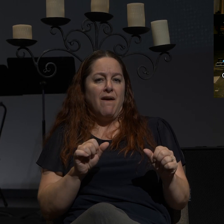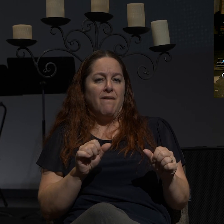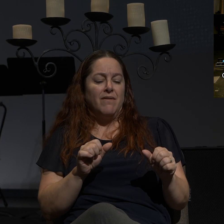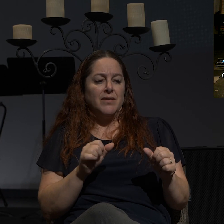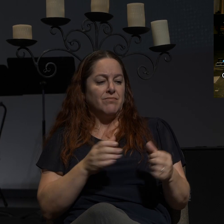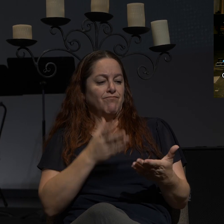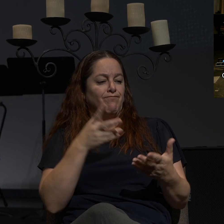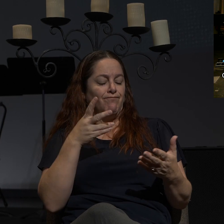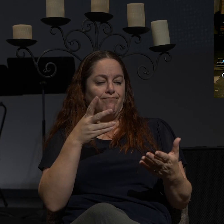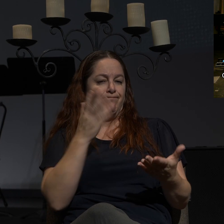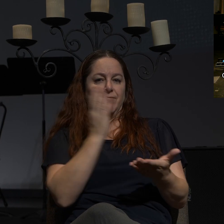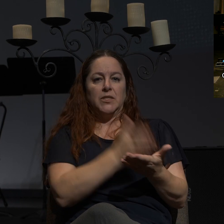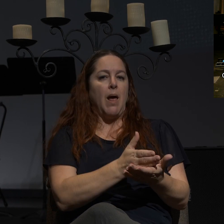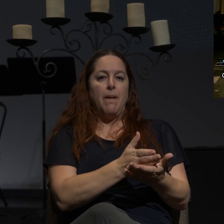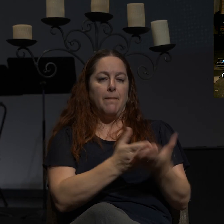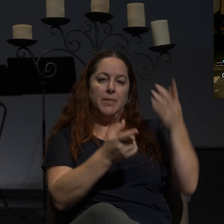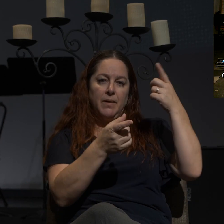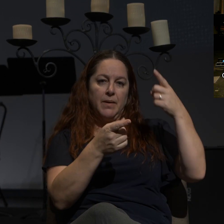covenant relationship.